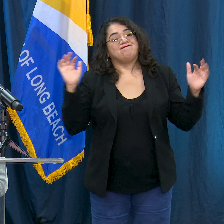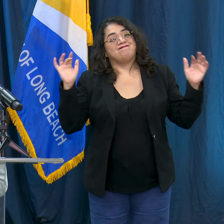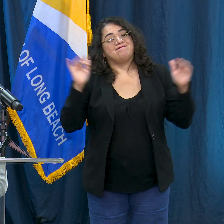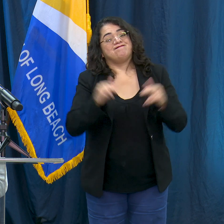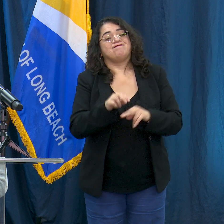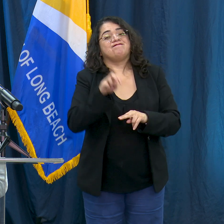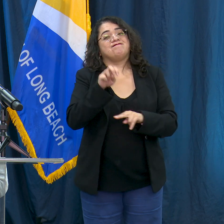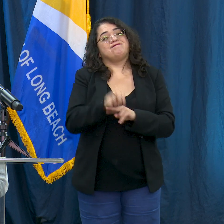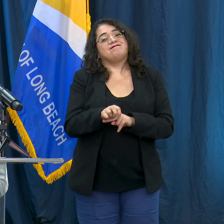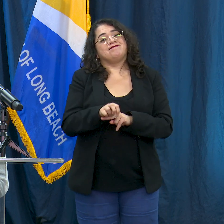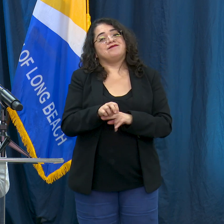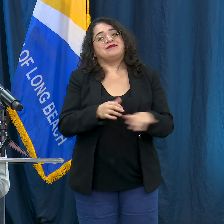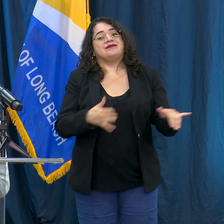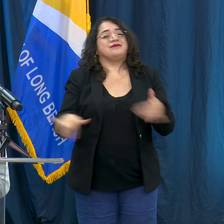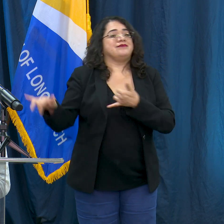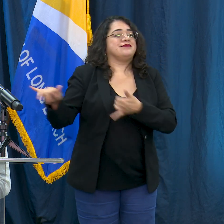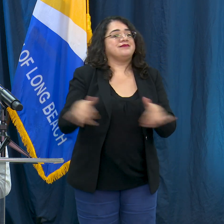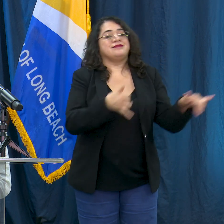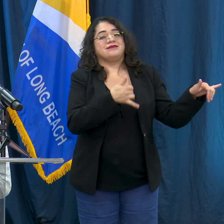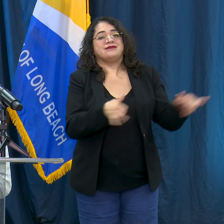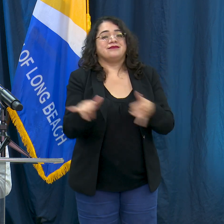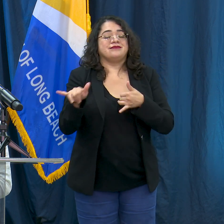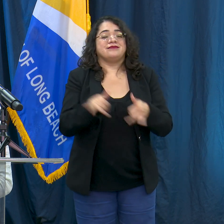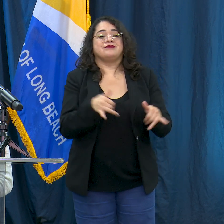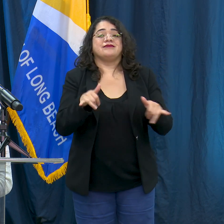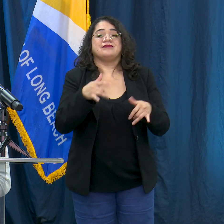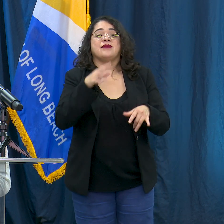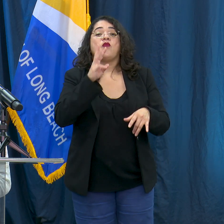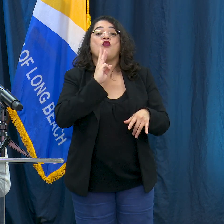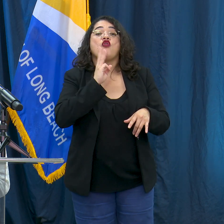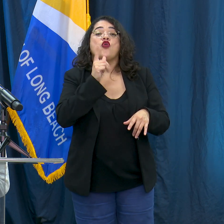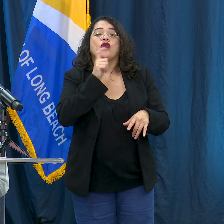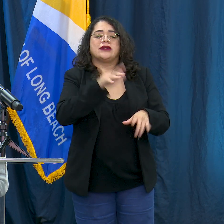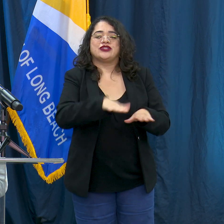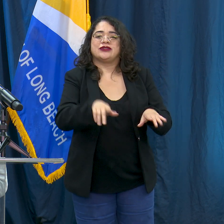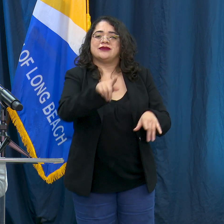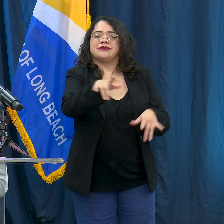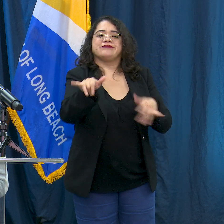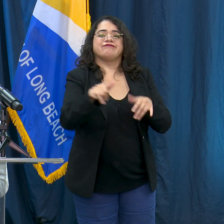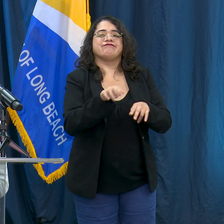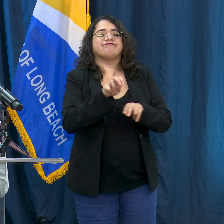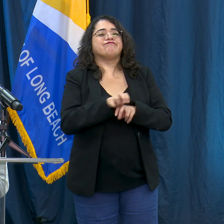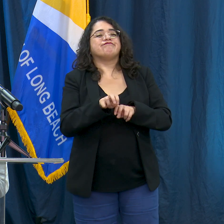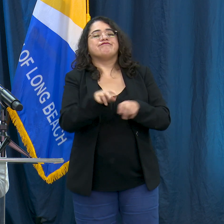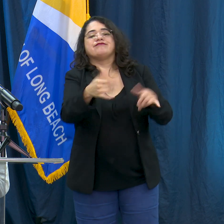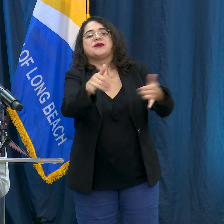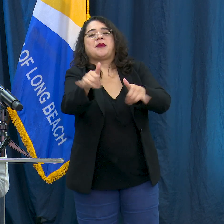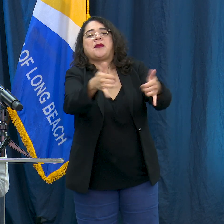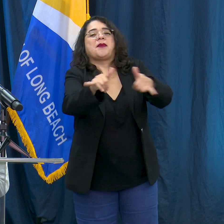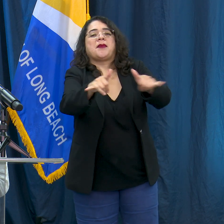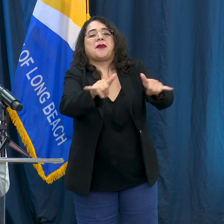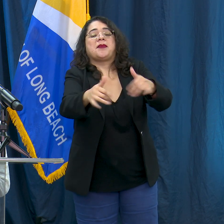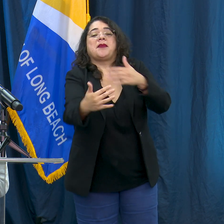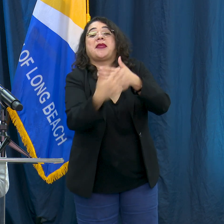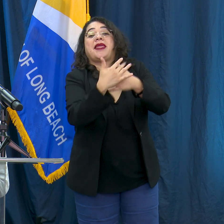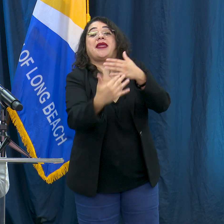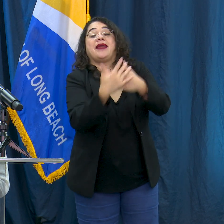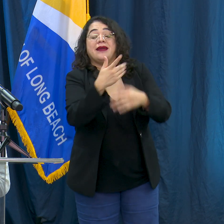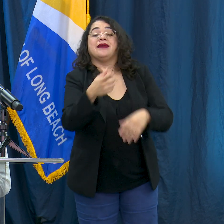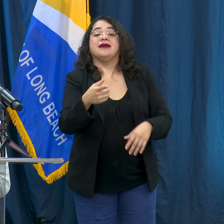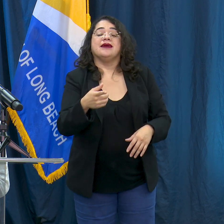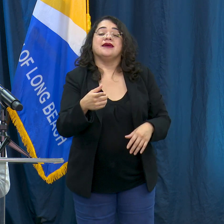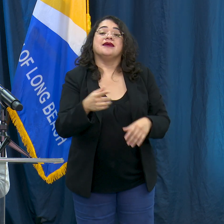sitting on the beaches while their kids are playing in the water and doing other things. And we encourage you to please continue to do just